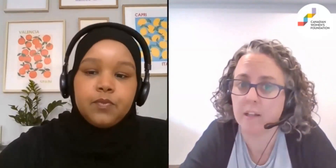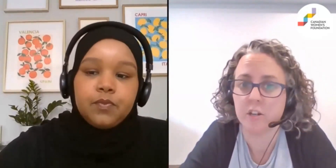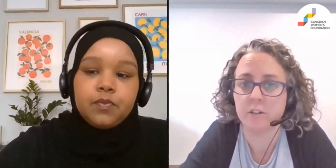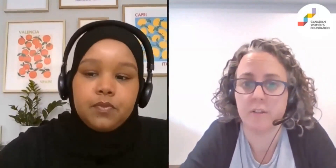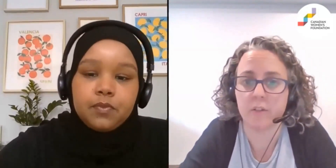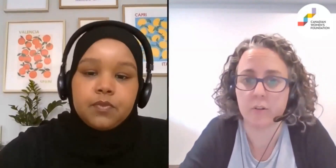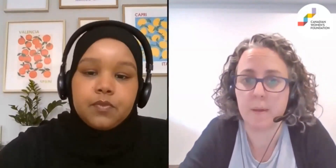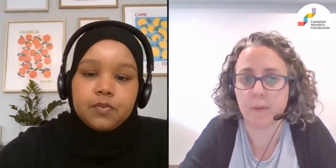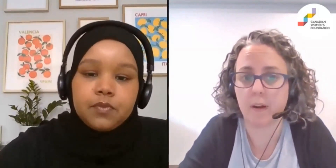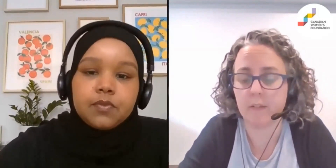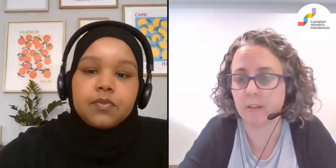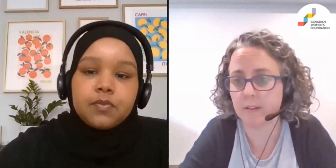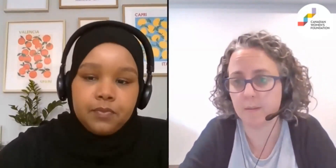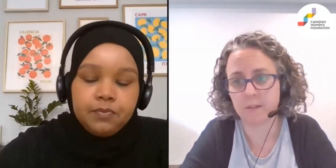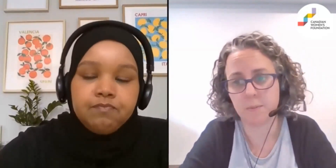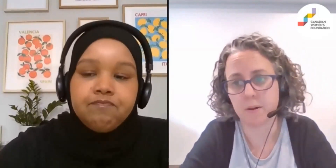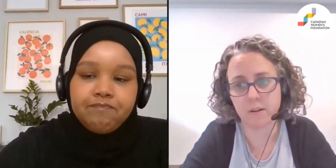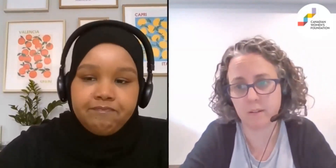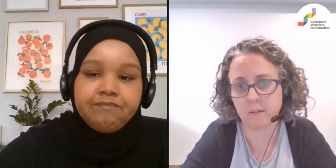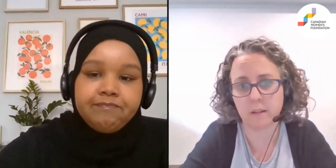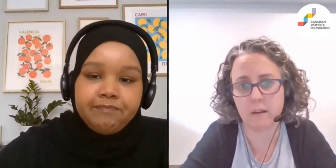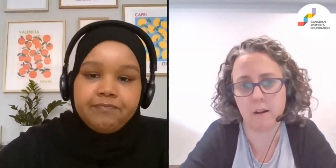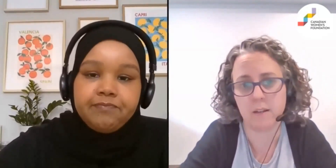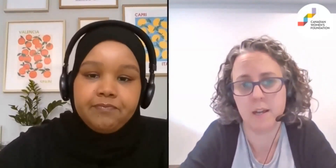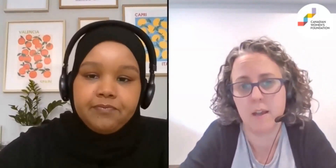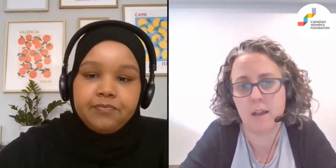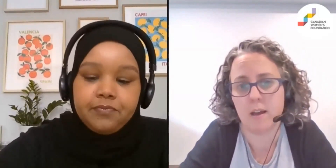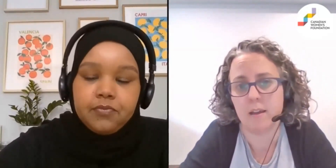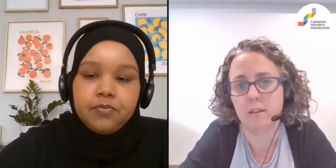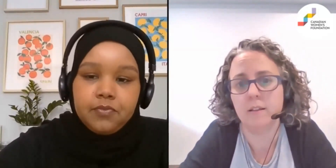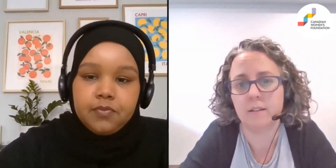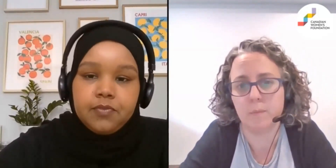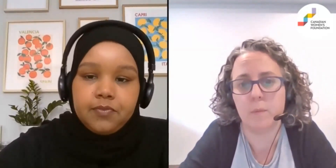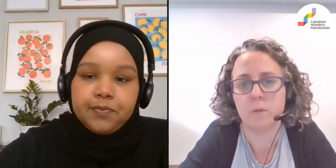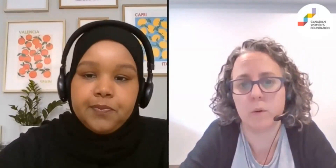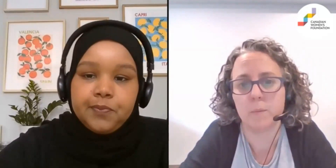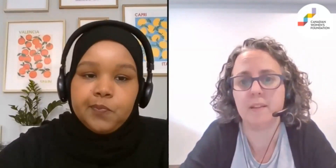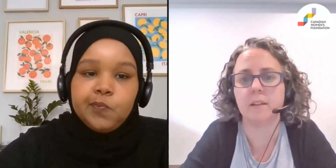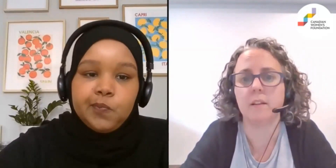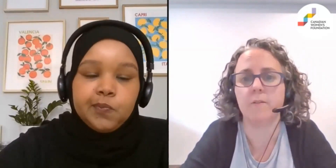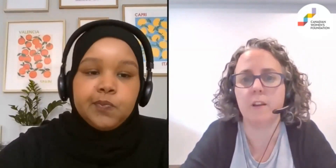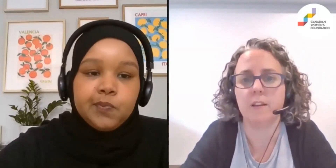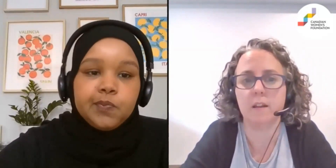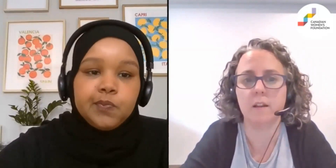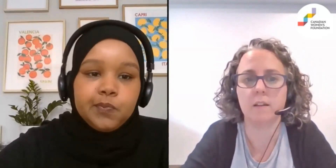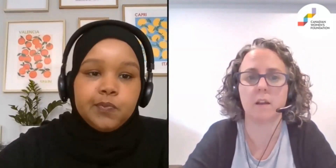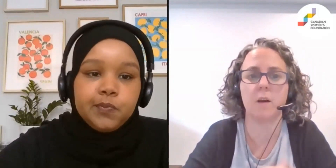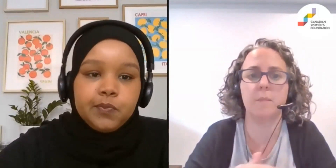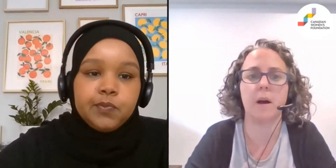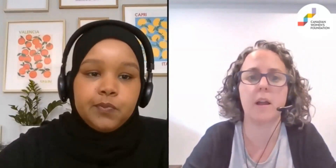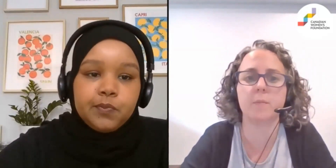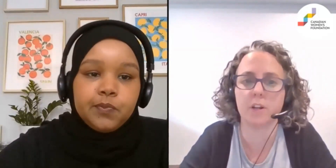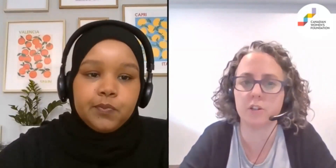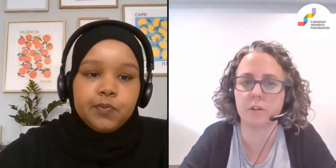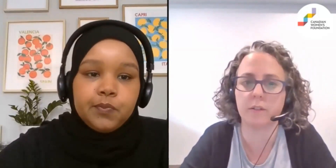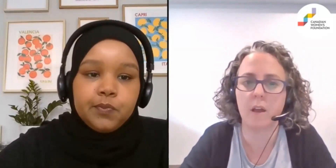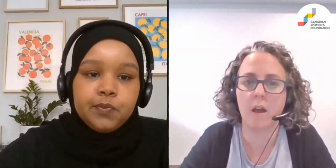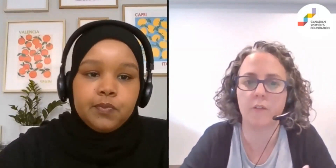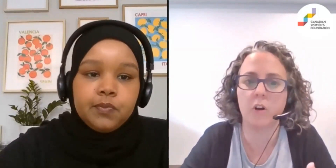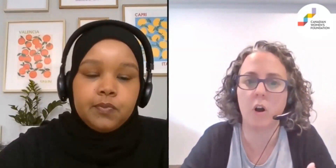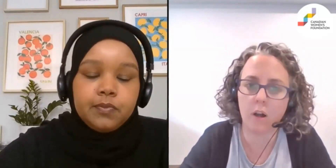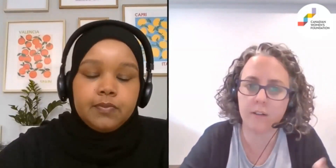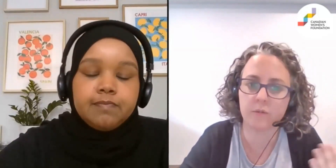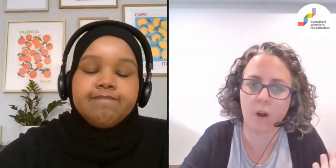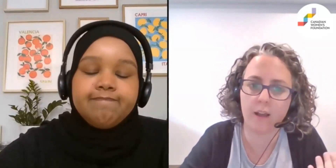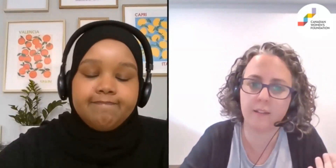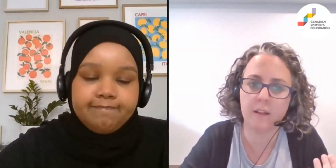women and gender diverse people are having the same experience, certainly not. In this moment, we're basically facing the combined pressures